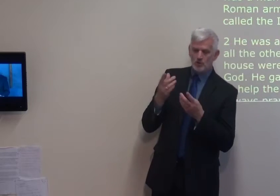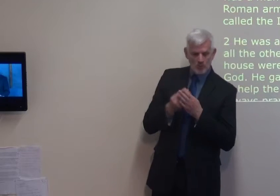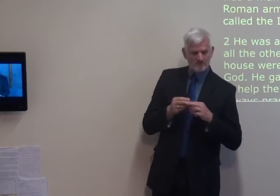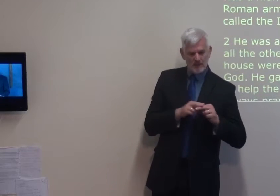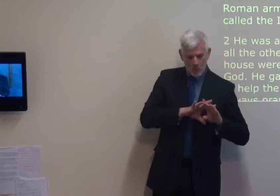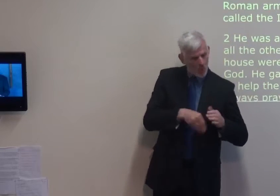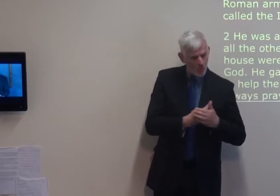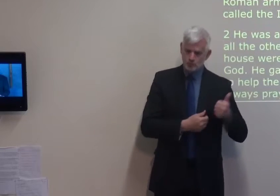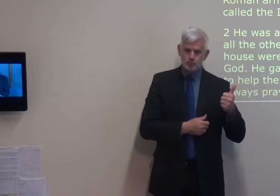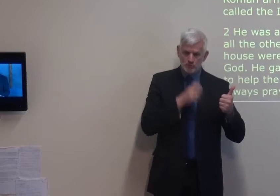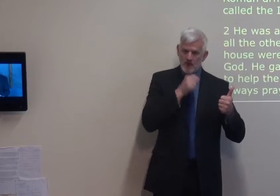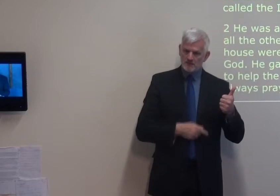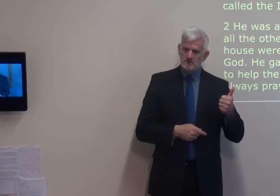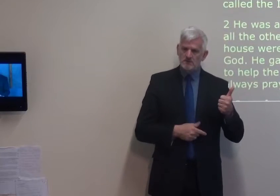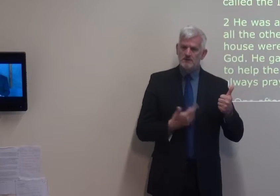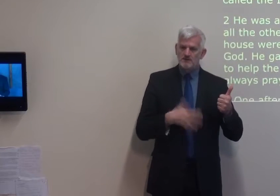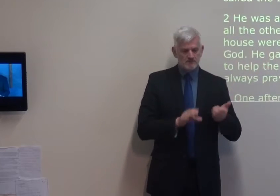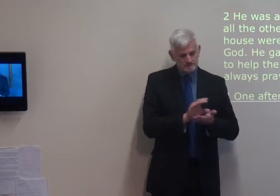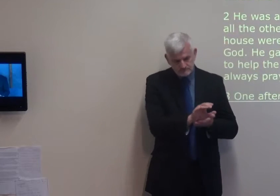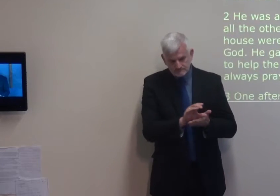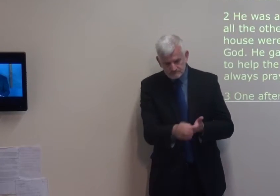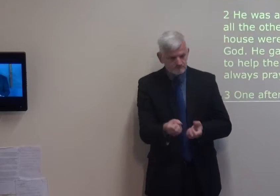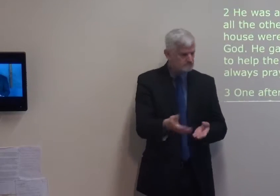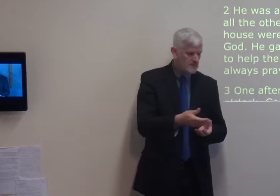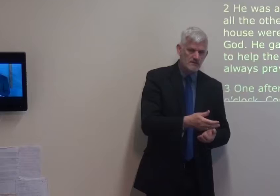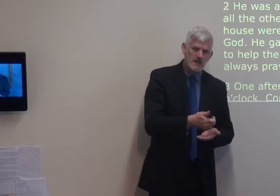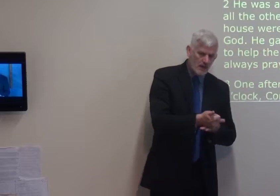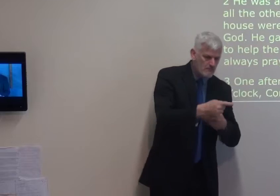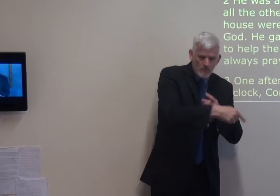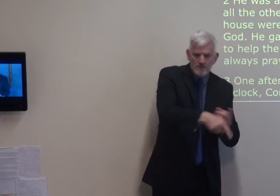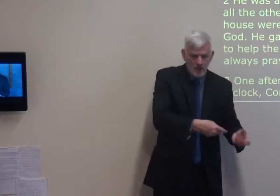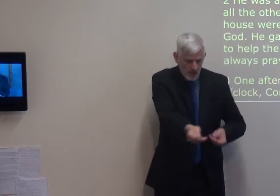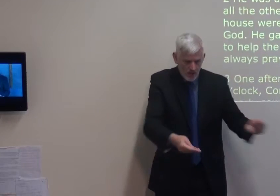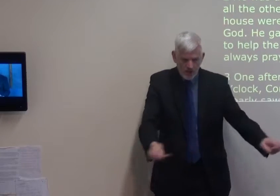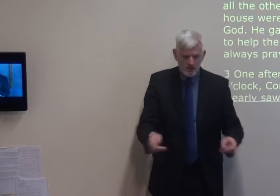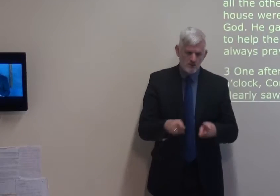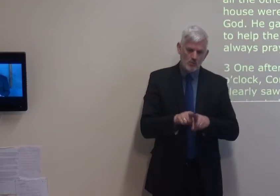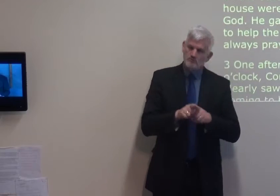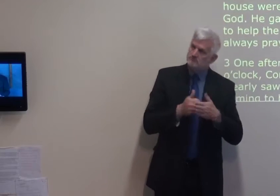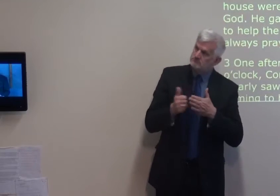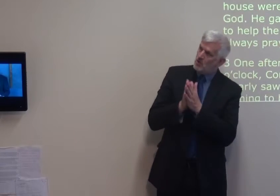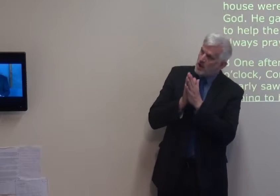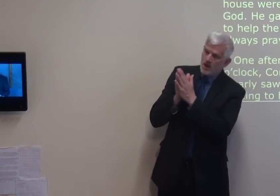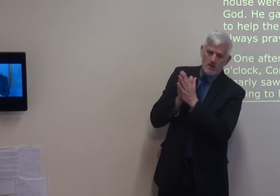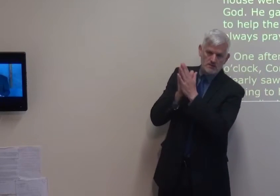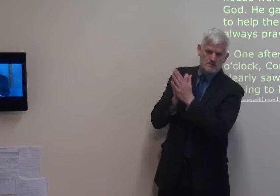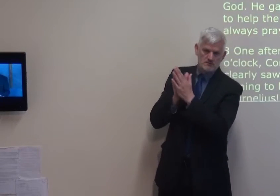house, which gave much alms to the people, and prayed to God always. He saw in a